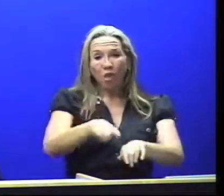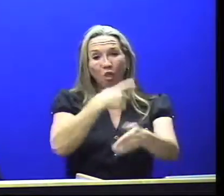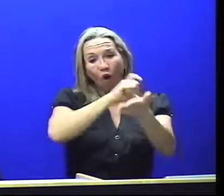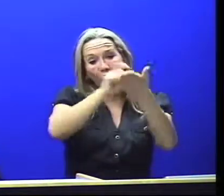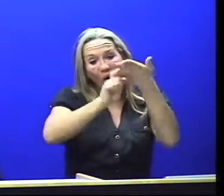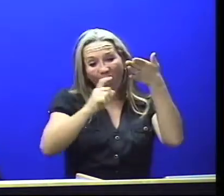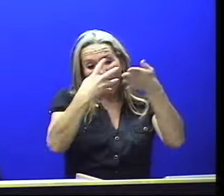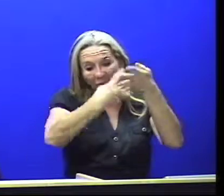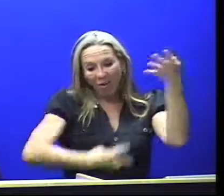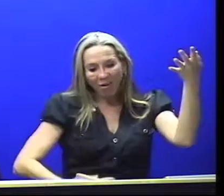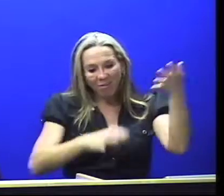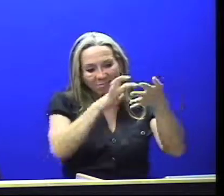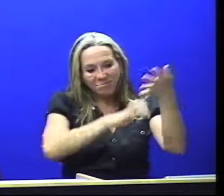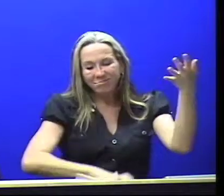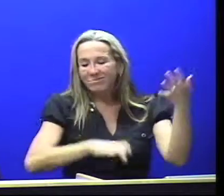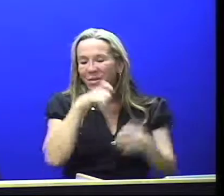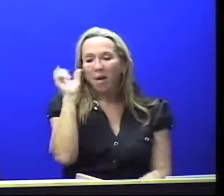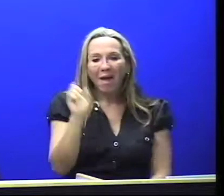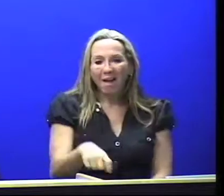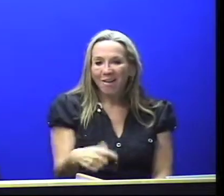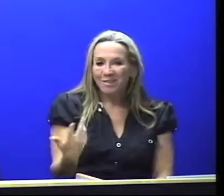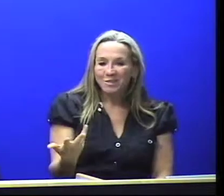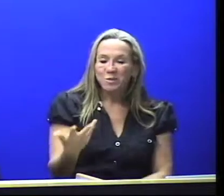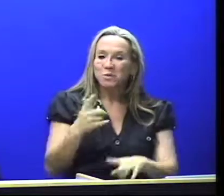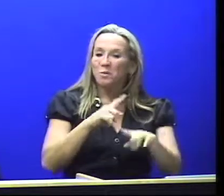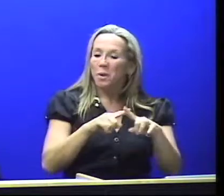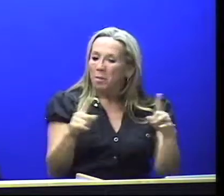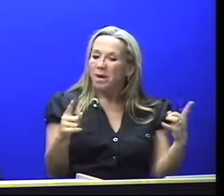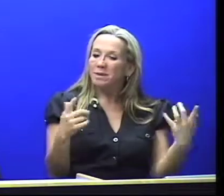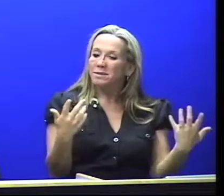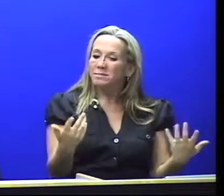or be anything